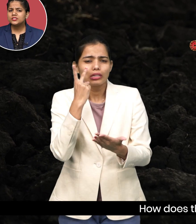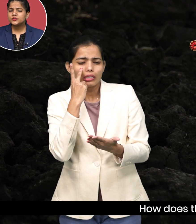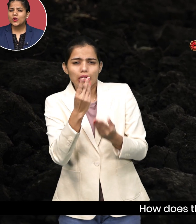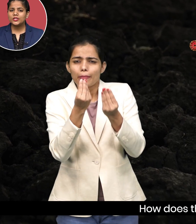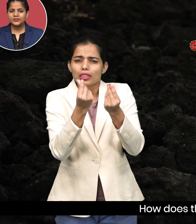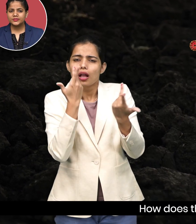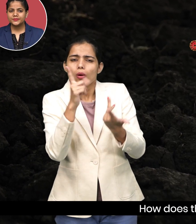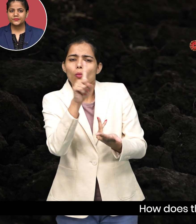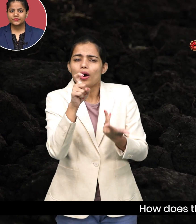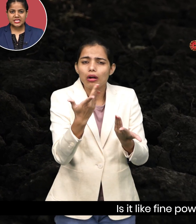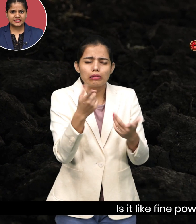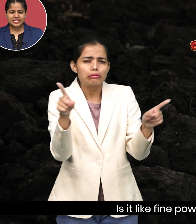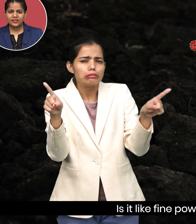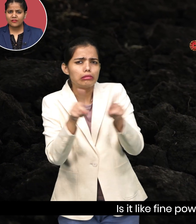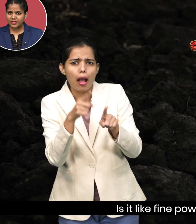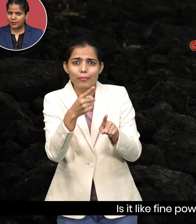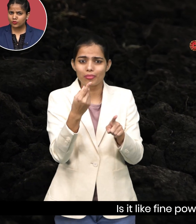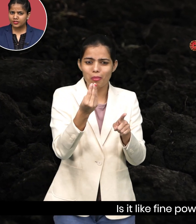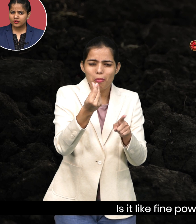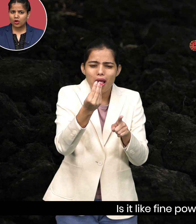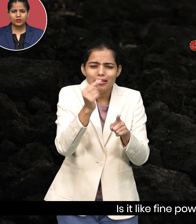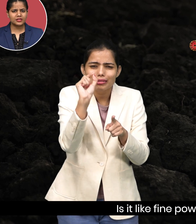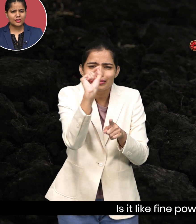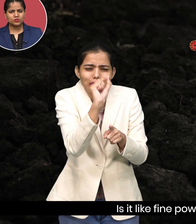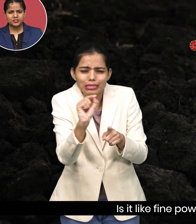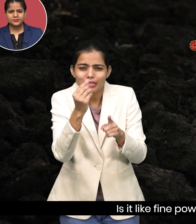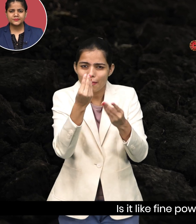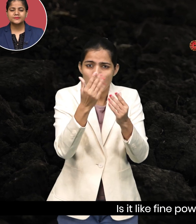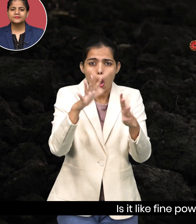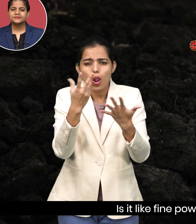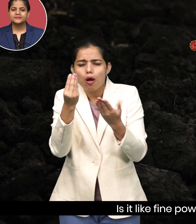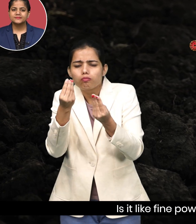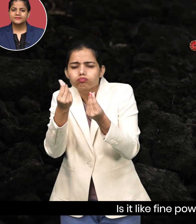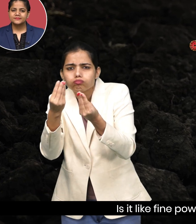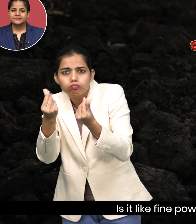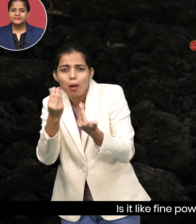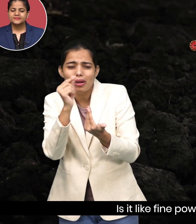How does the soil look? Is it like fine powder or granular?